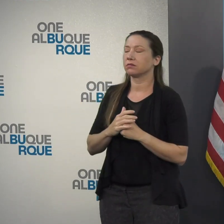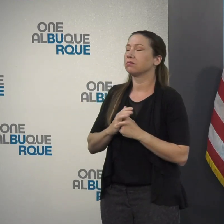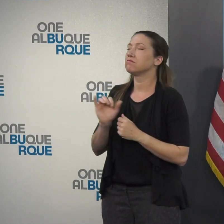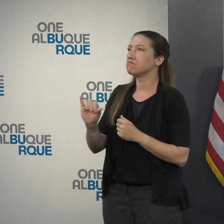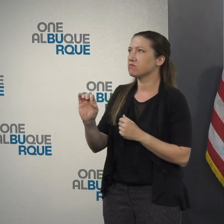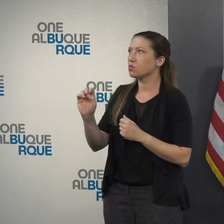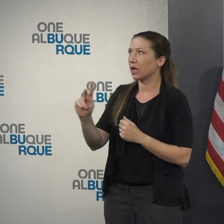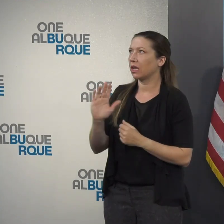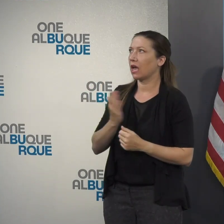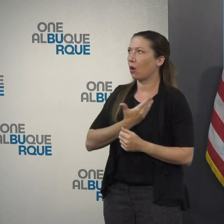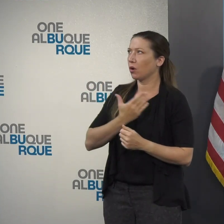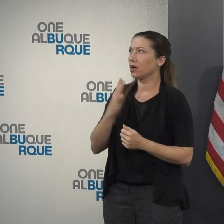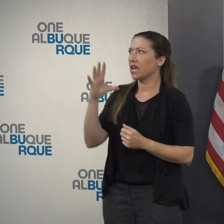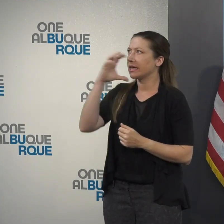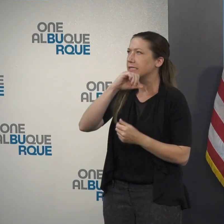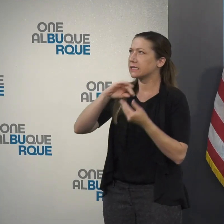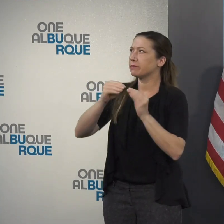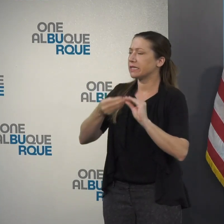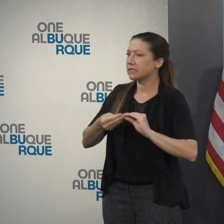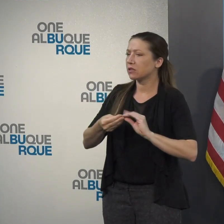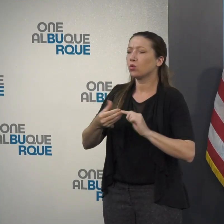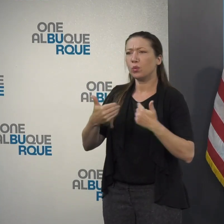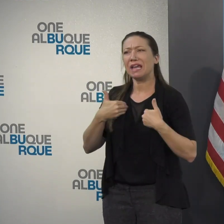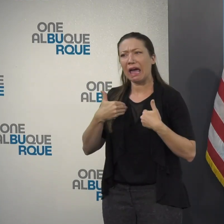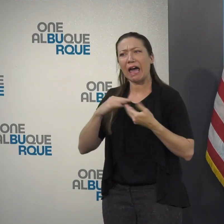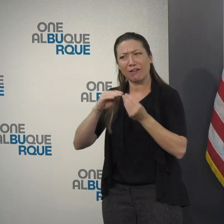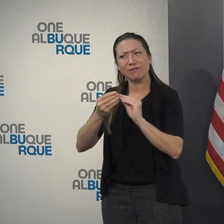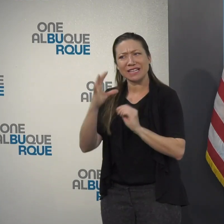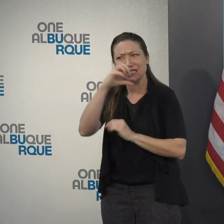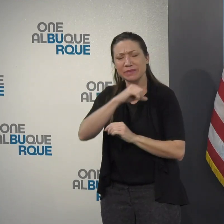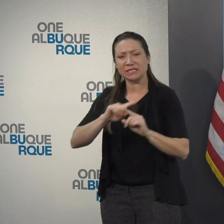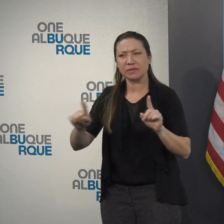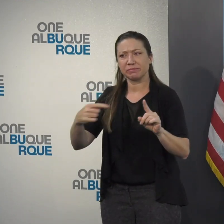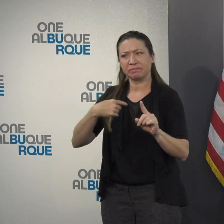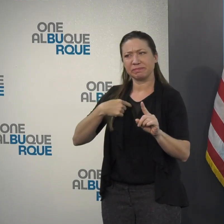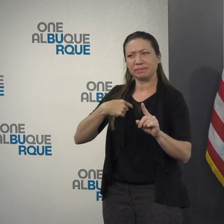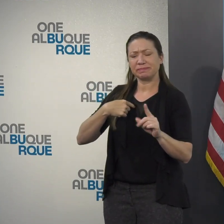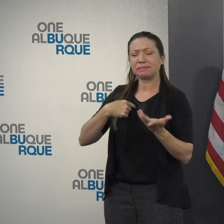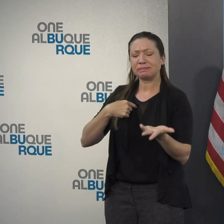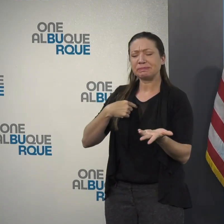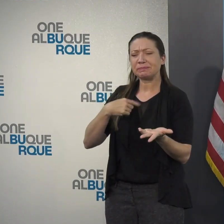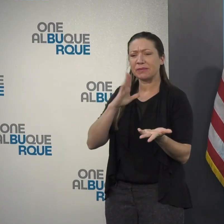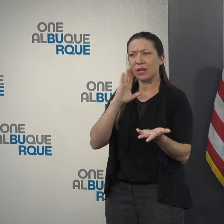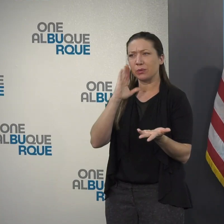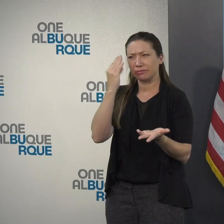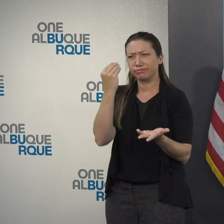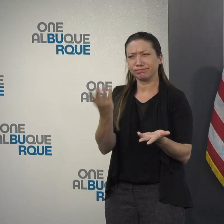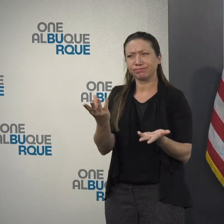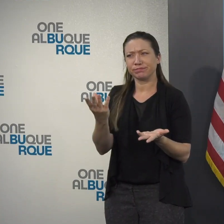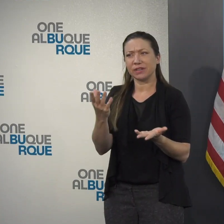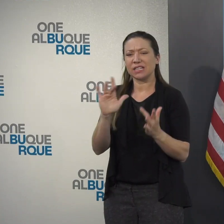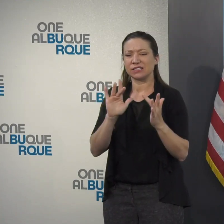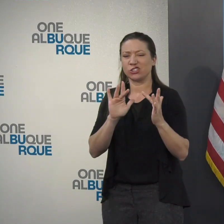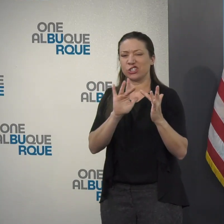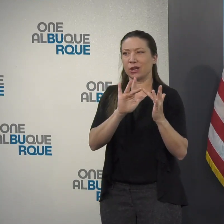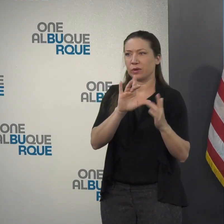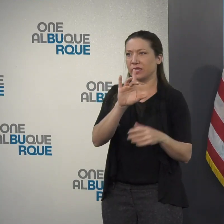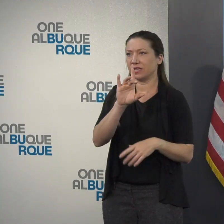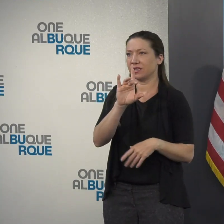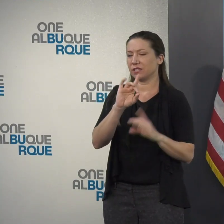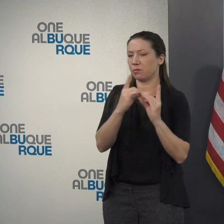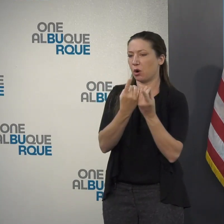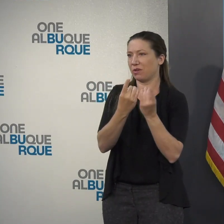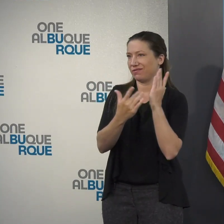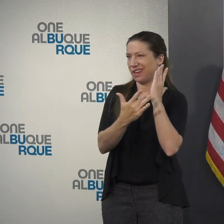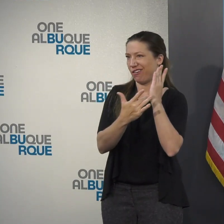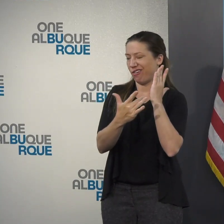on our online capacity in a day. We do have estimates for that. What I would actually do is check with the Department of Technology on the exact ones.